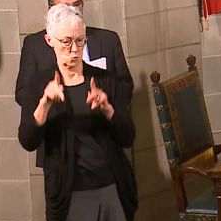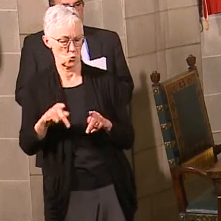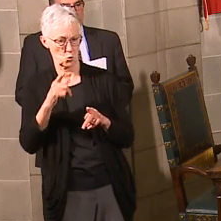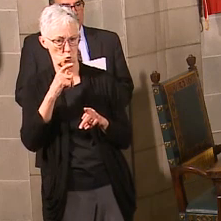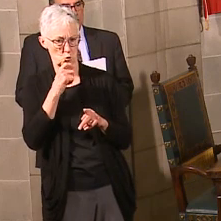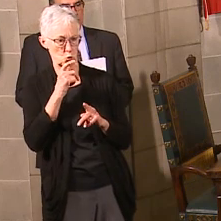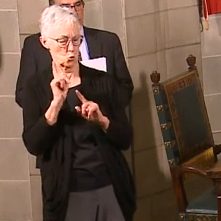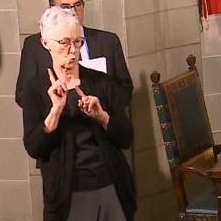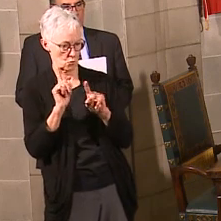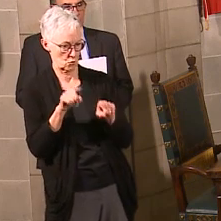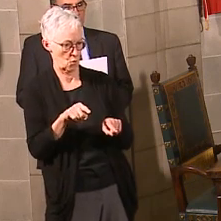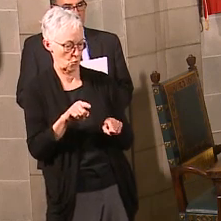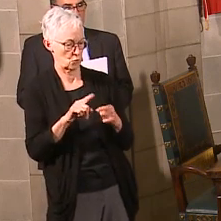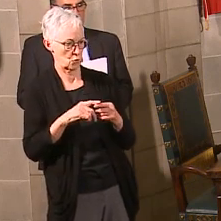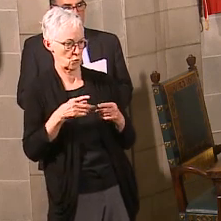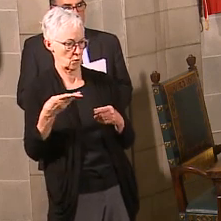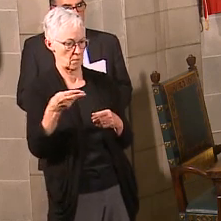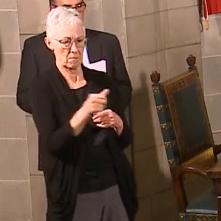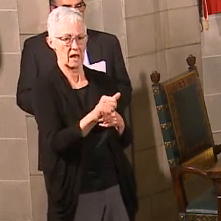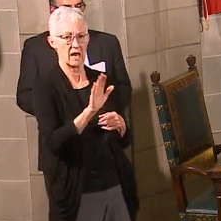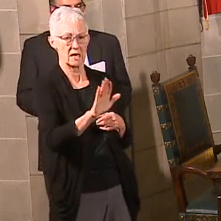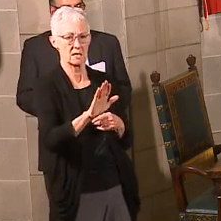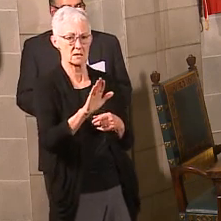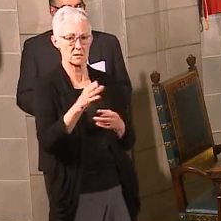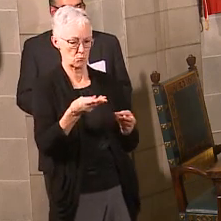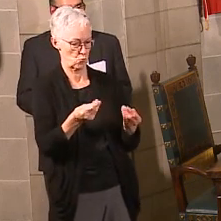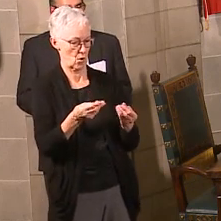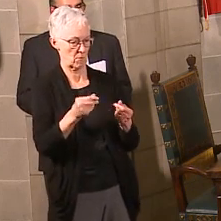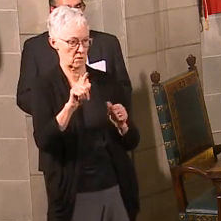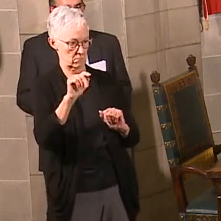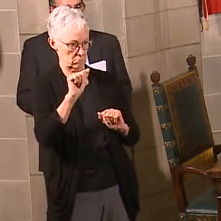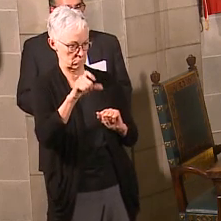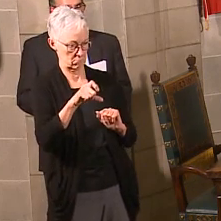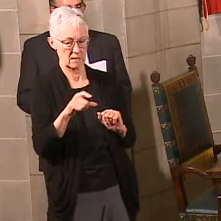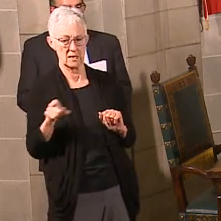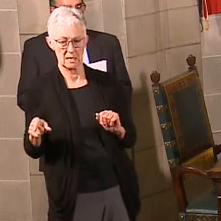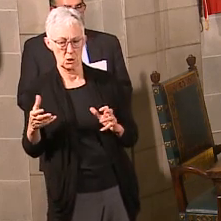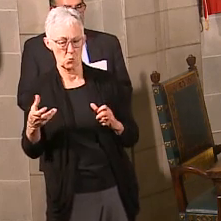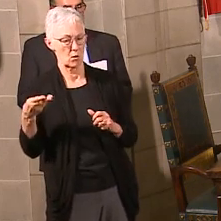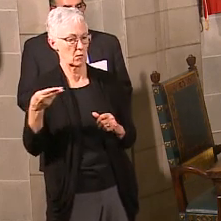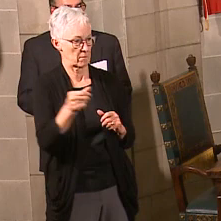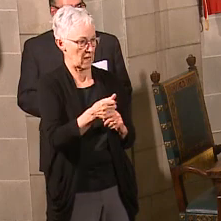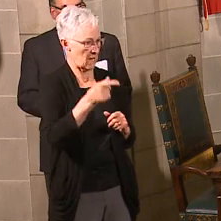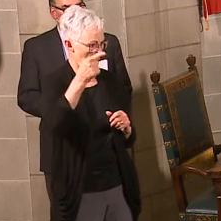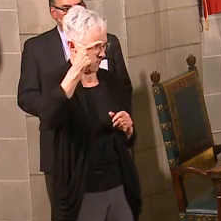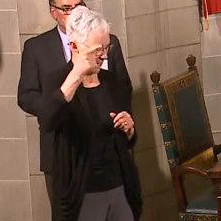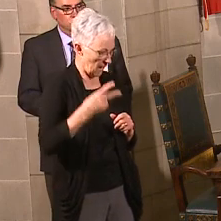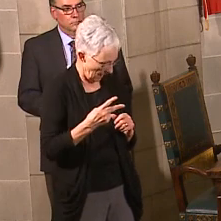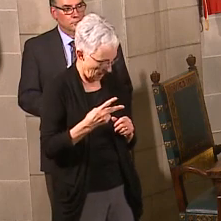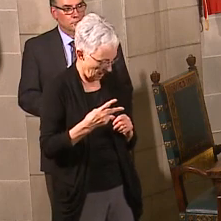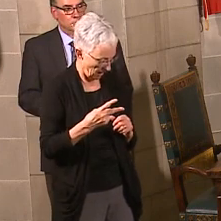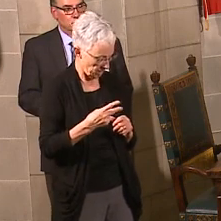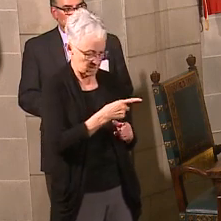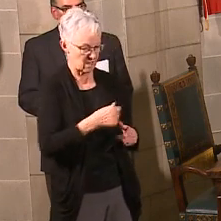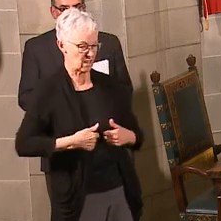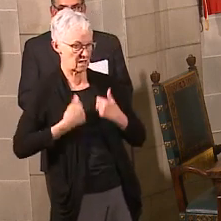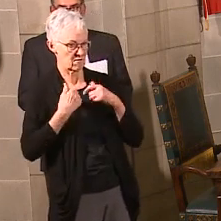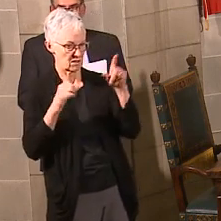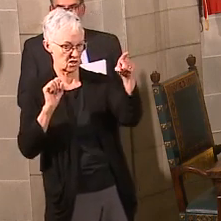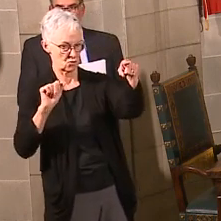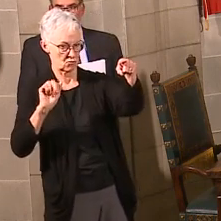go pay the property tax bill. He tried to pay half. And the county, I don't know which county you didn't mention, Sarpy County said